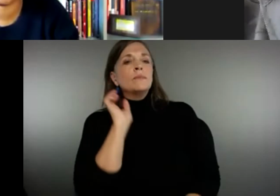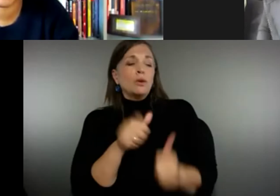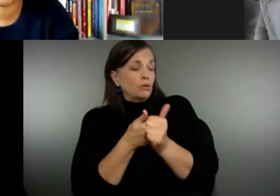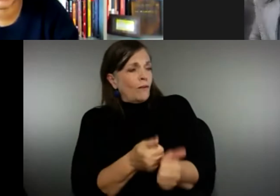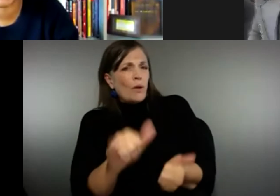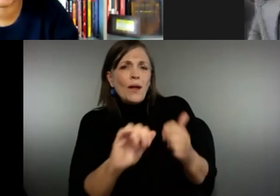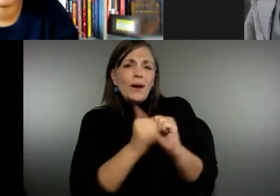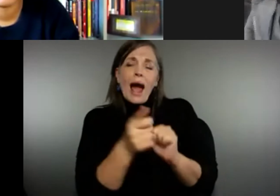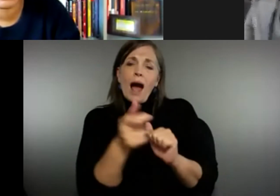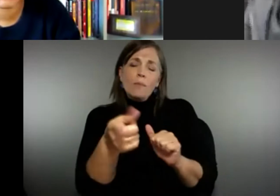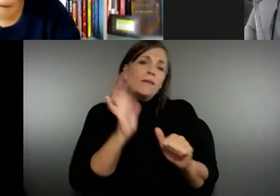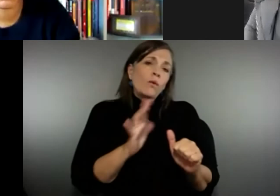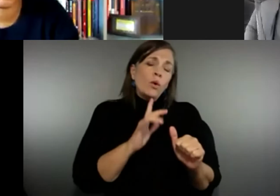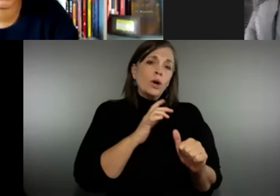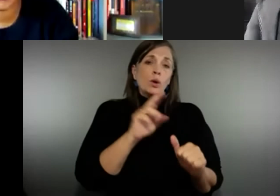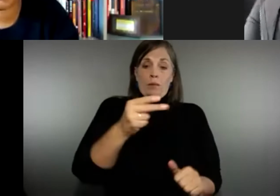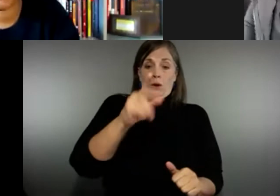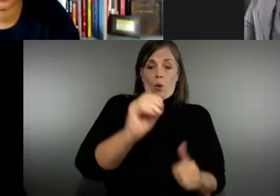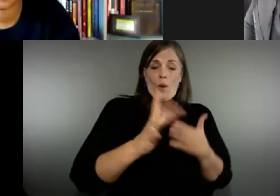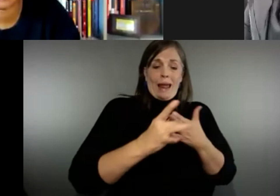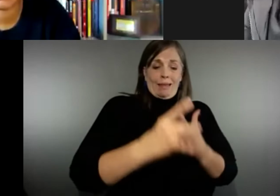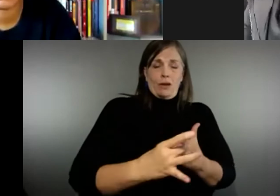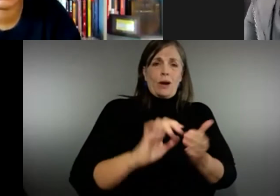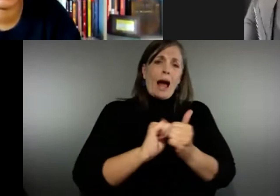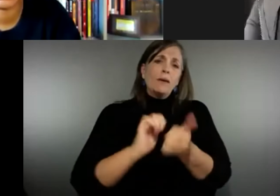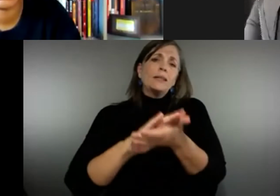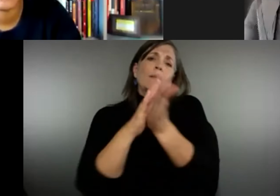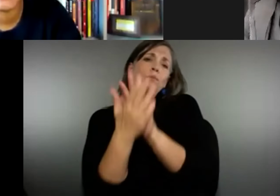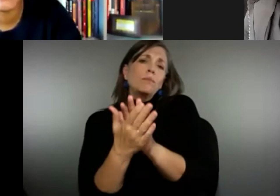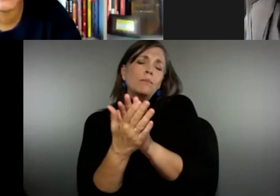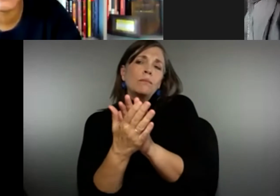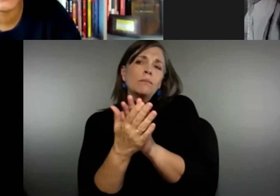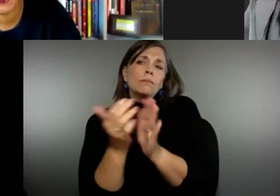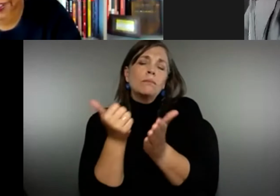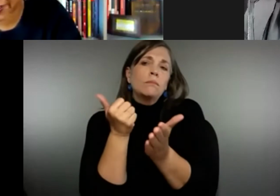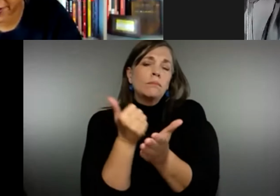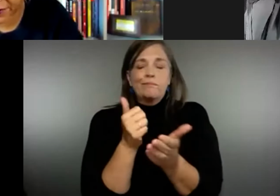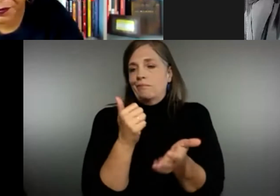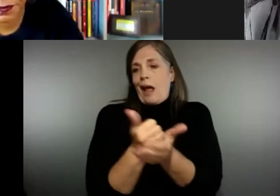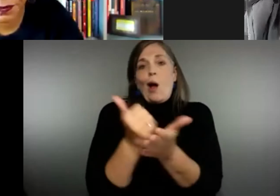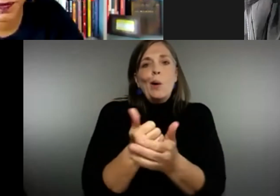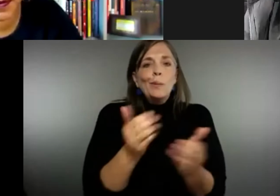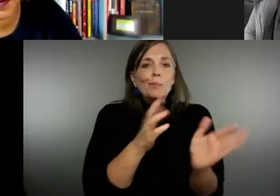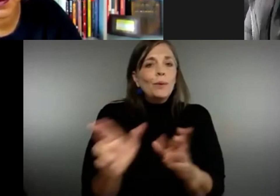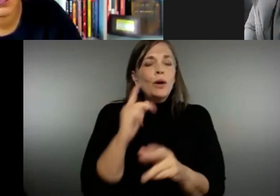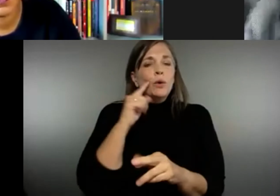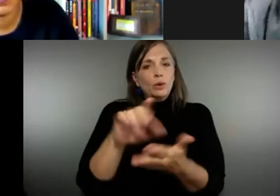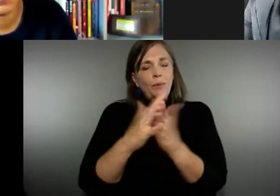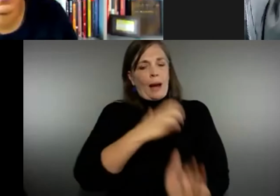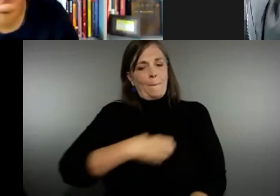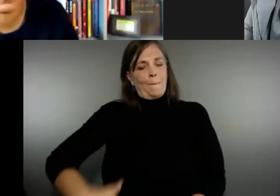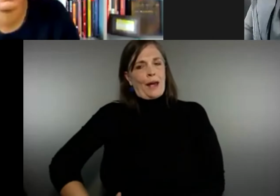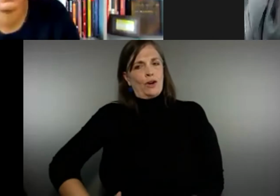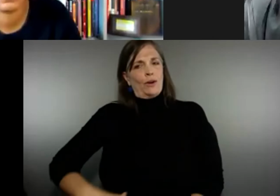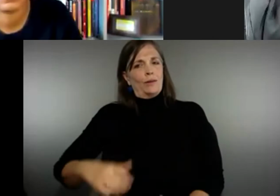you for being mayor uh based on what you just laid out for us so i i think you know one of the things that's uh that i talk